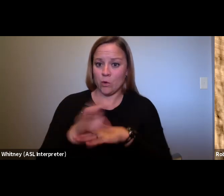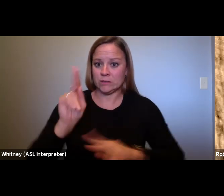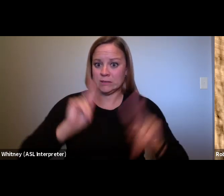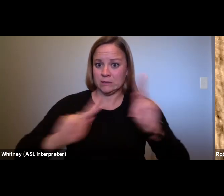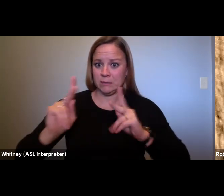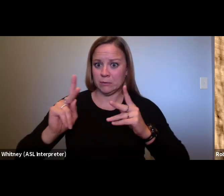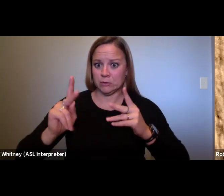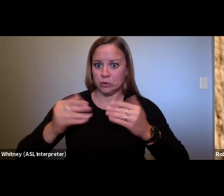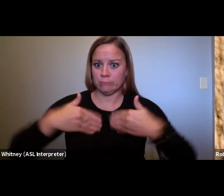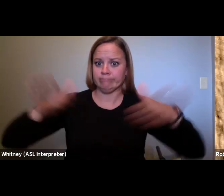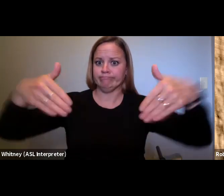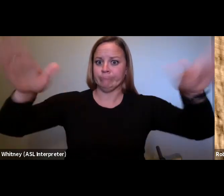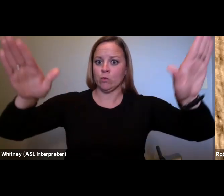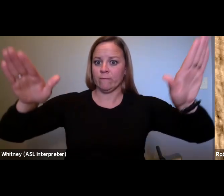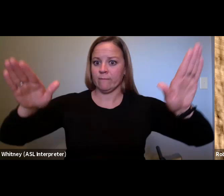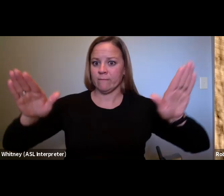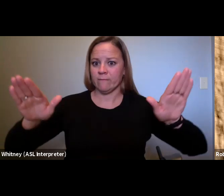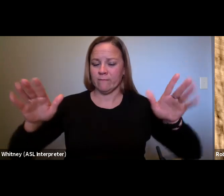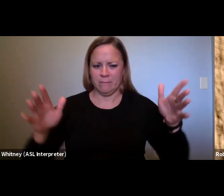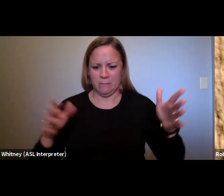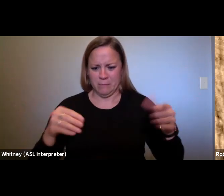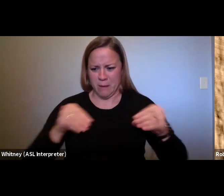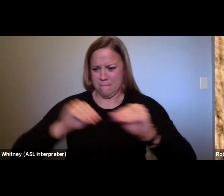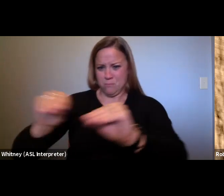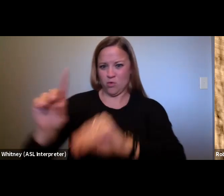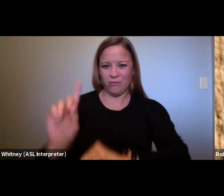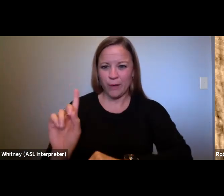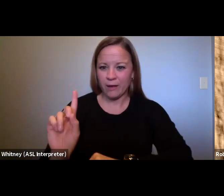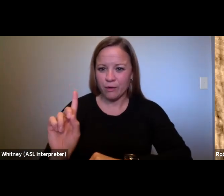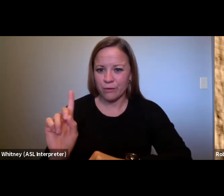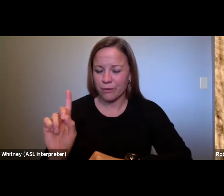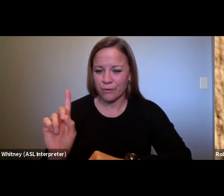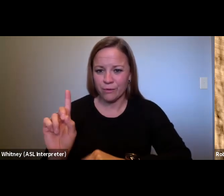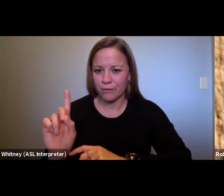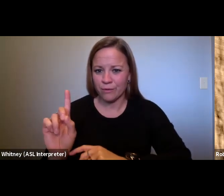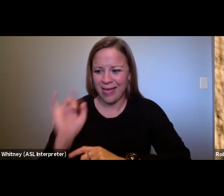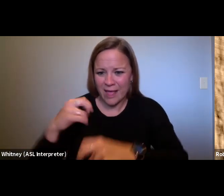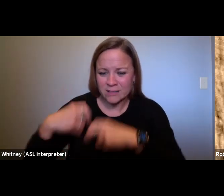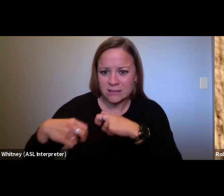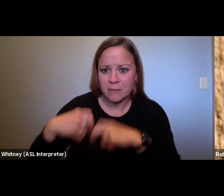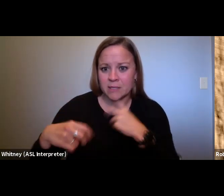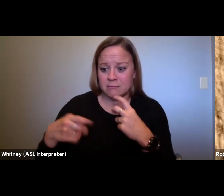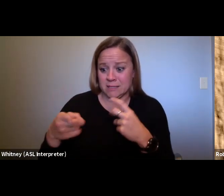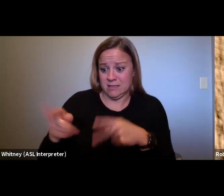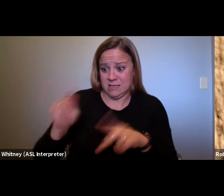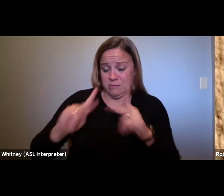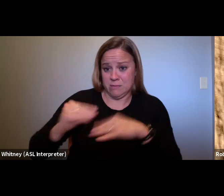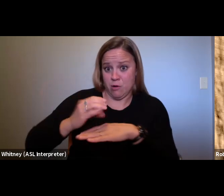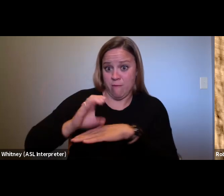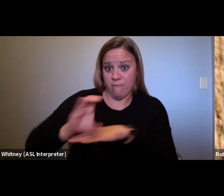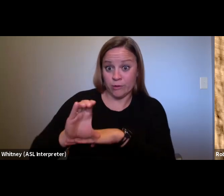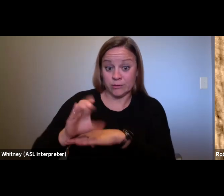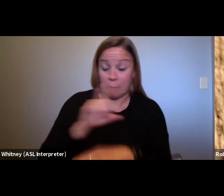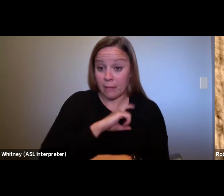to where? And that's the dilemma, is because they just, they're forced through the police